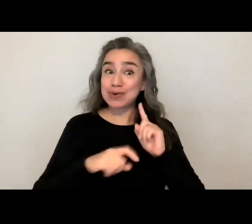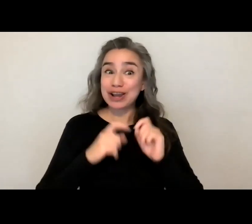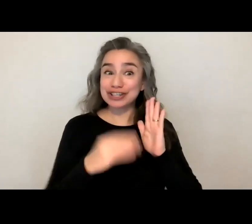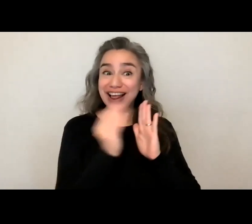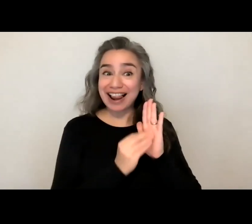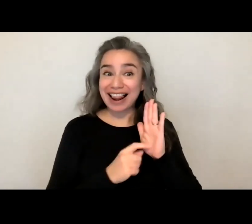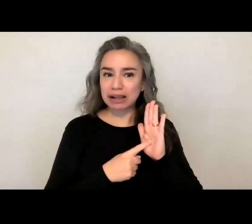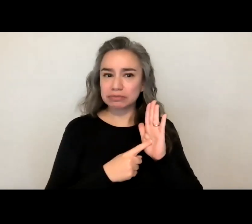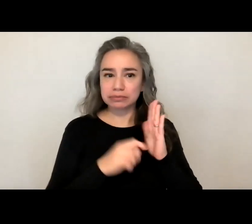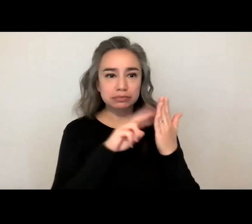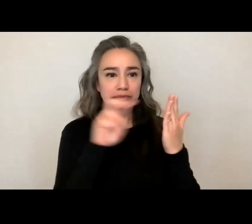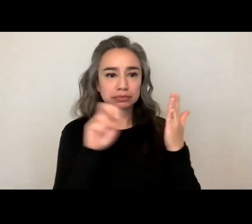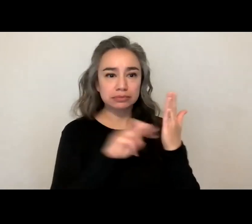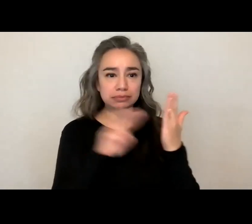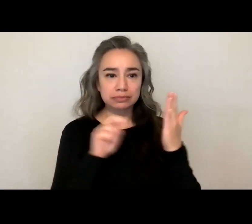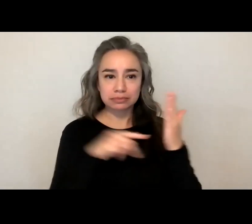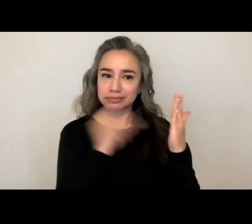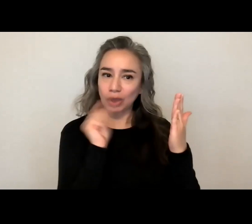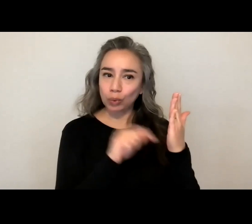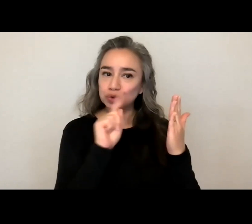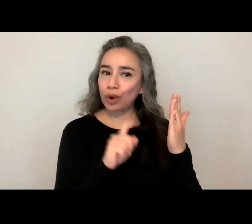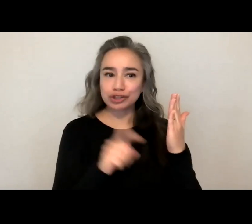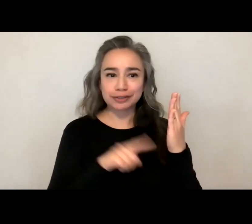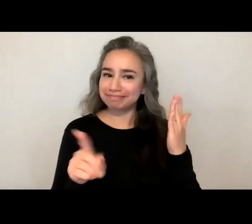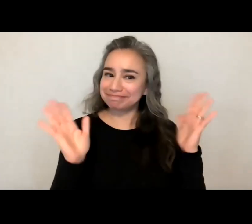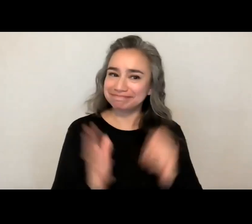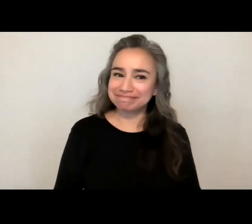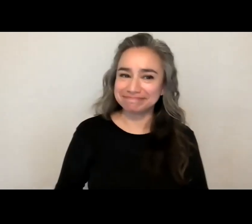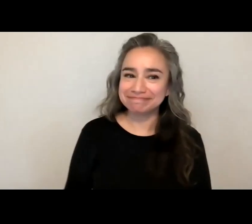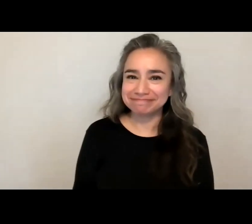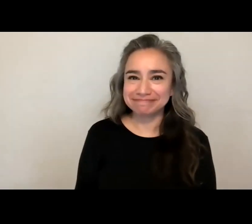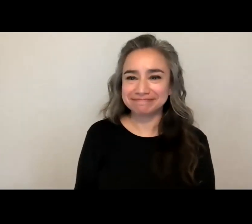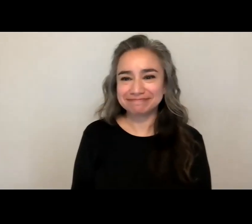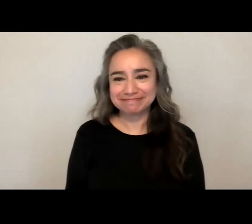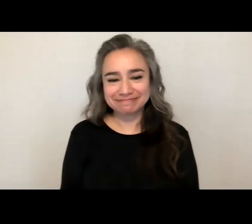community. That's all I have for that. Great.